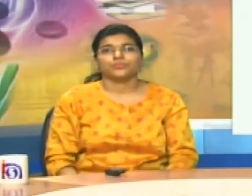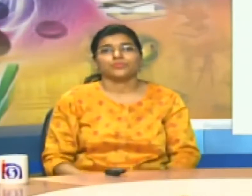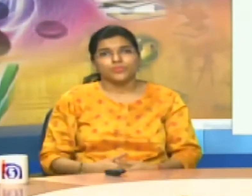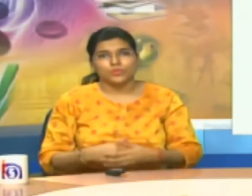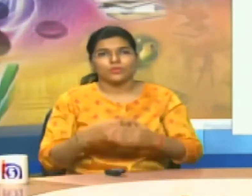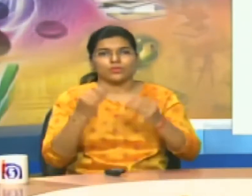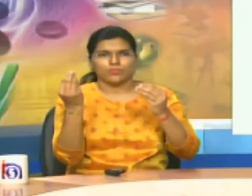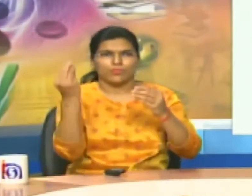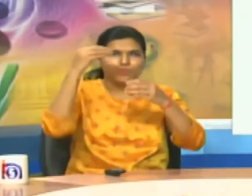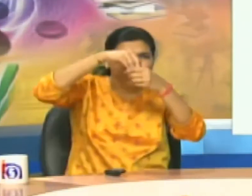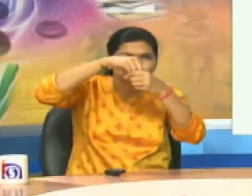explain.